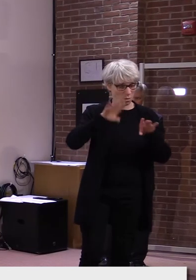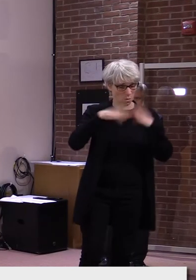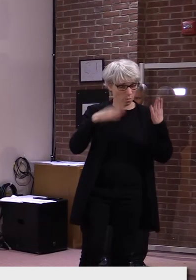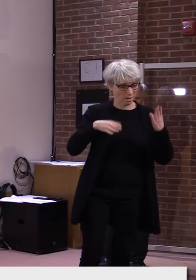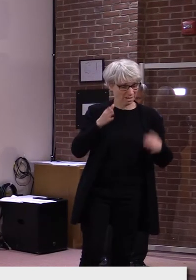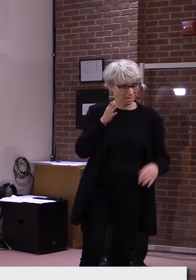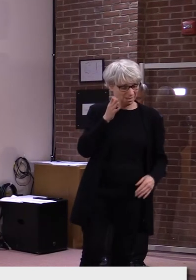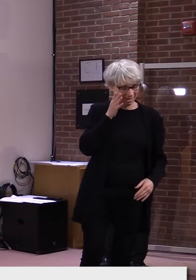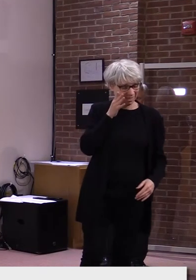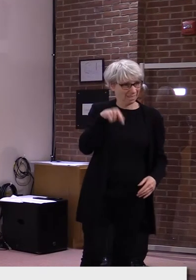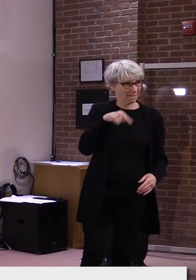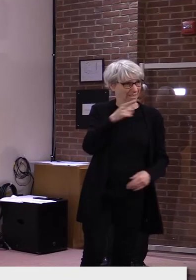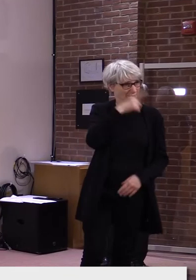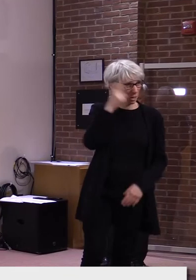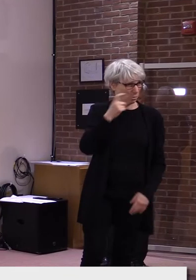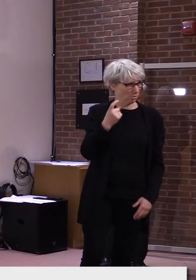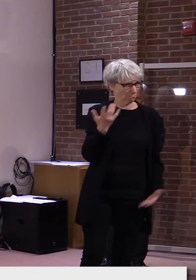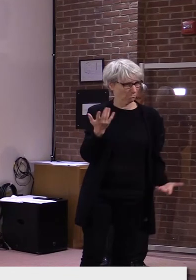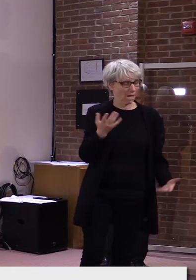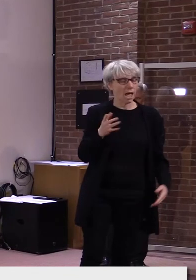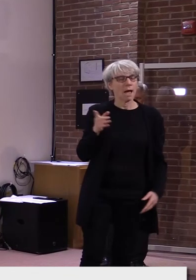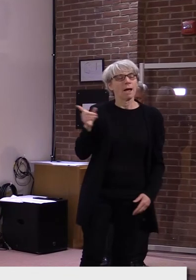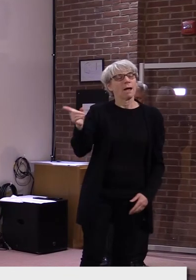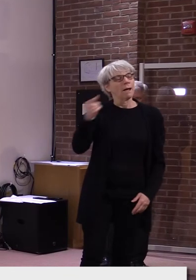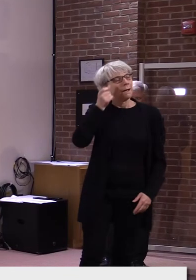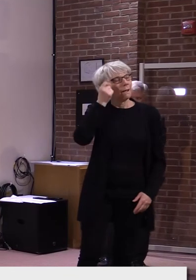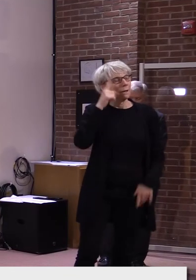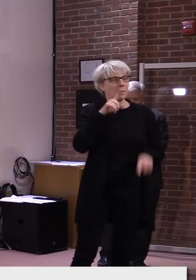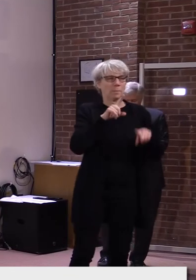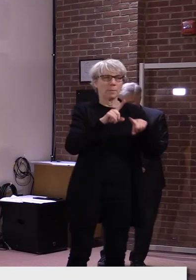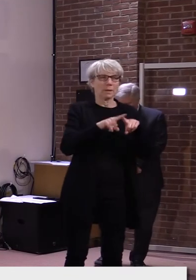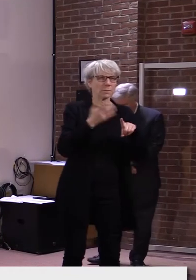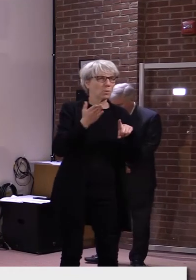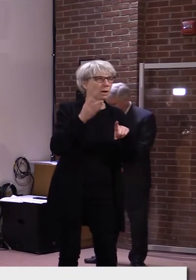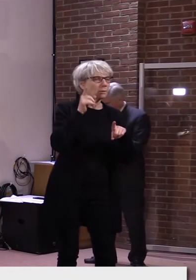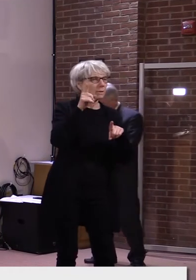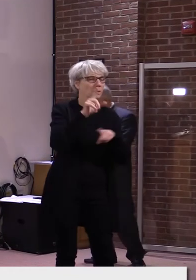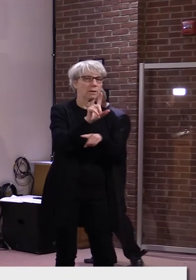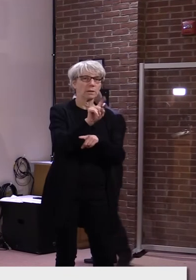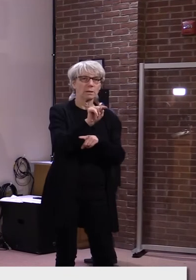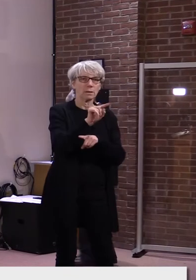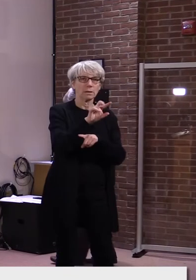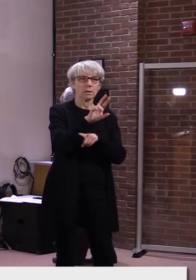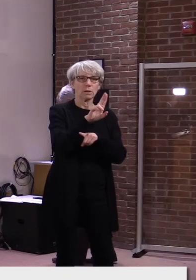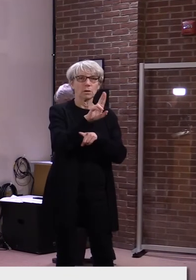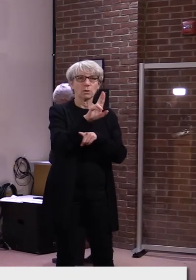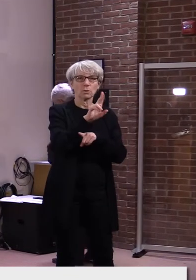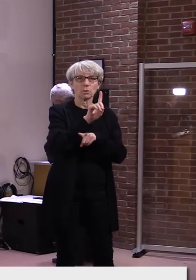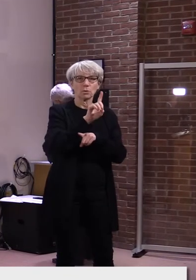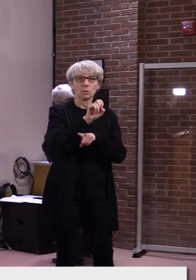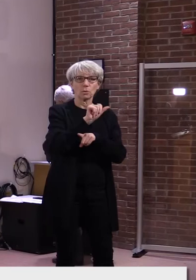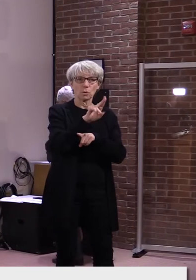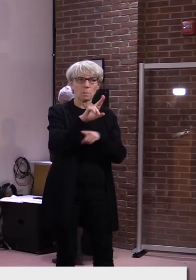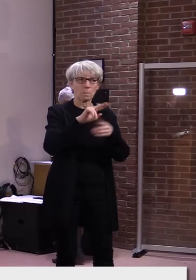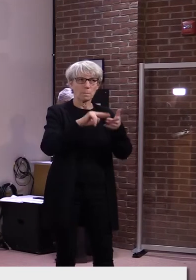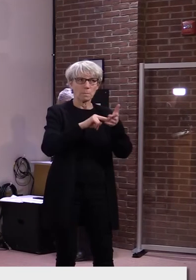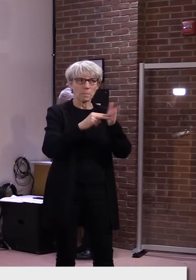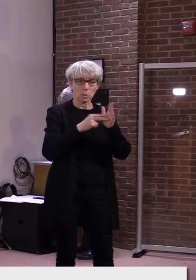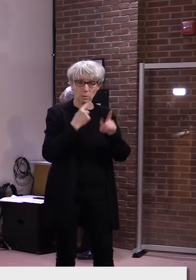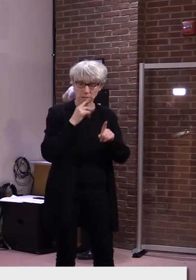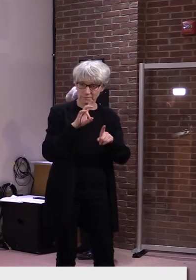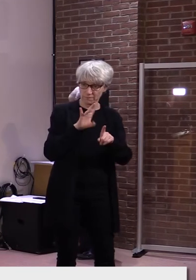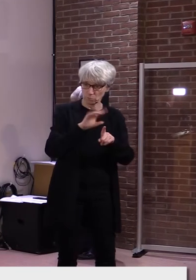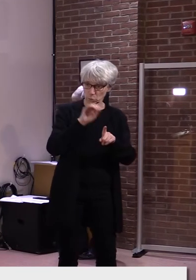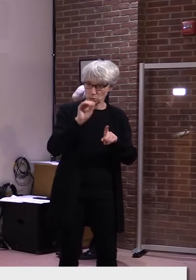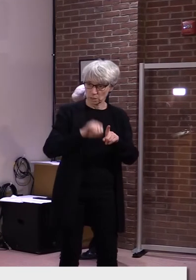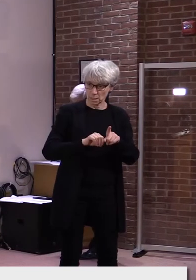know, it really depends on what he meant by that number. I think you said, was it